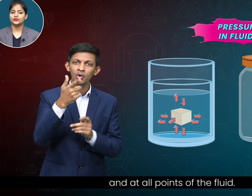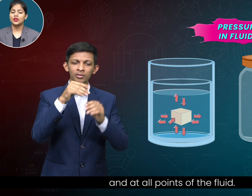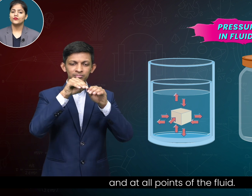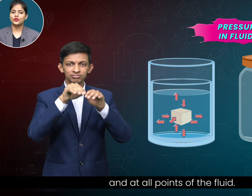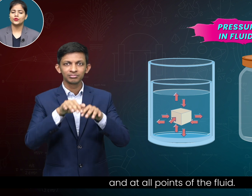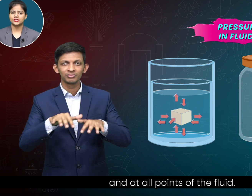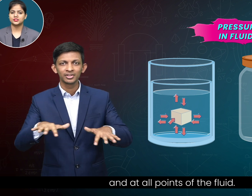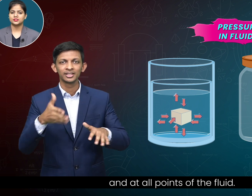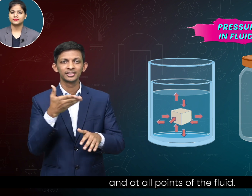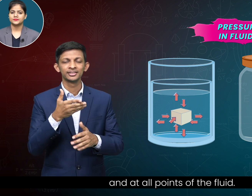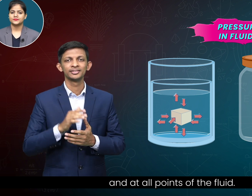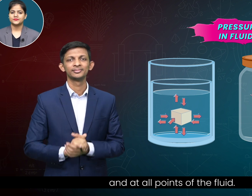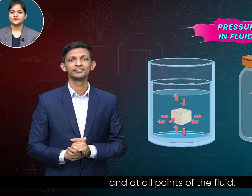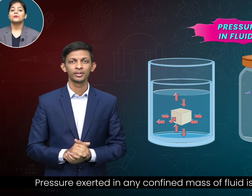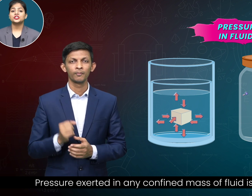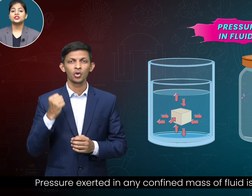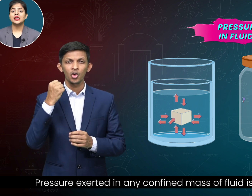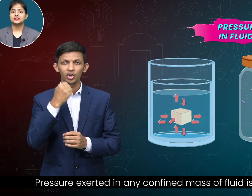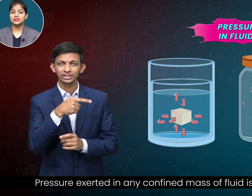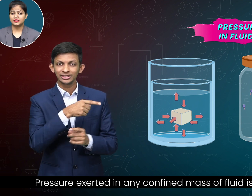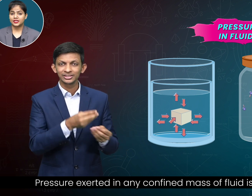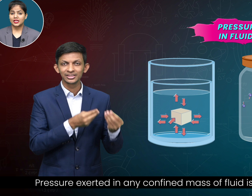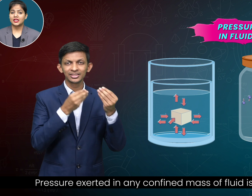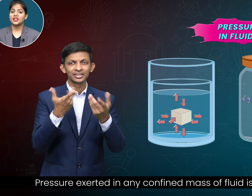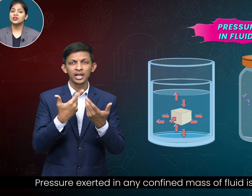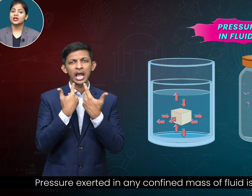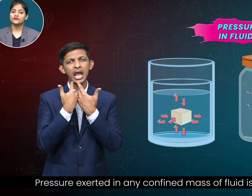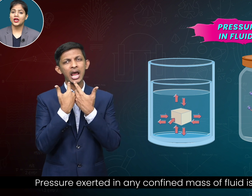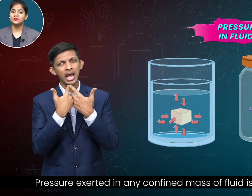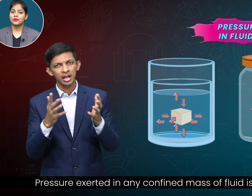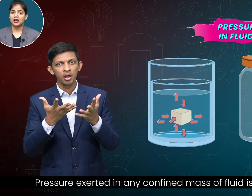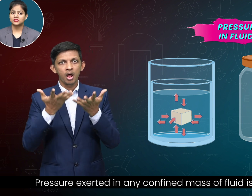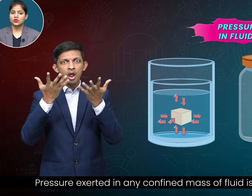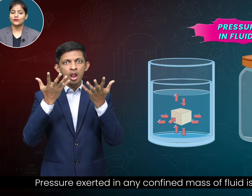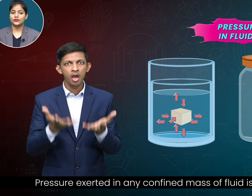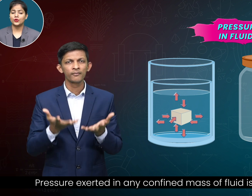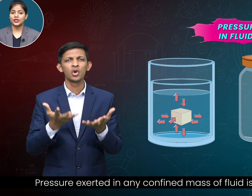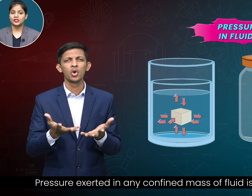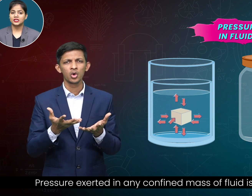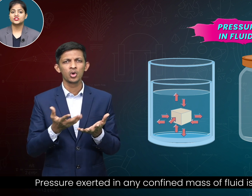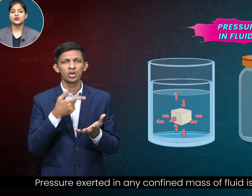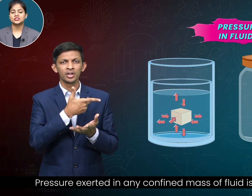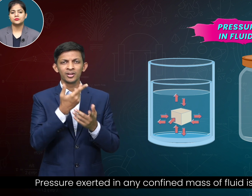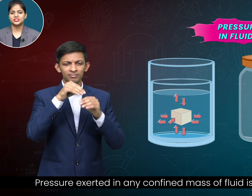the fluids. Pressure exerted in any confined mass of fluid is